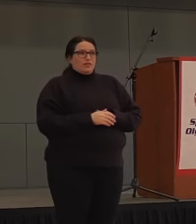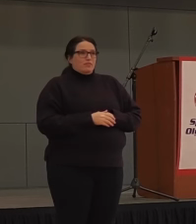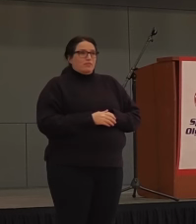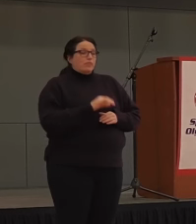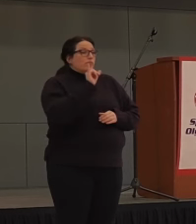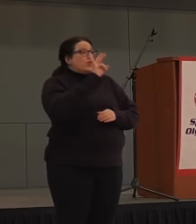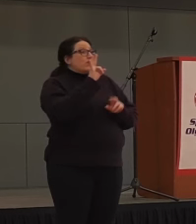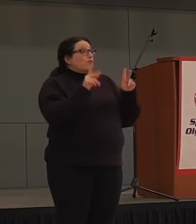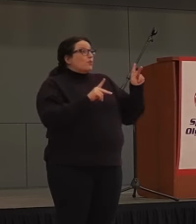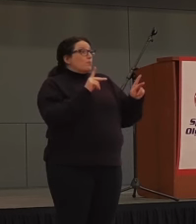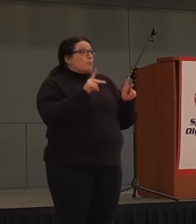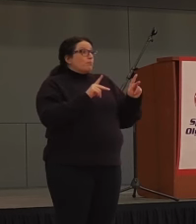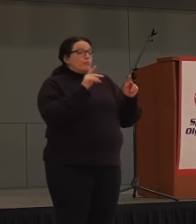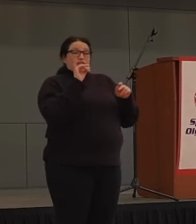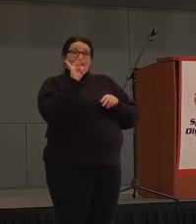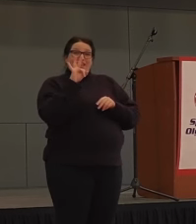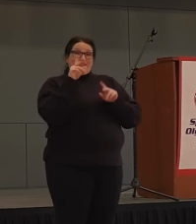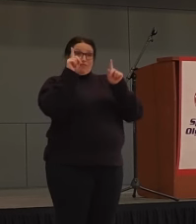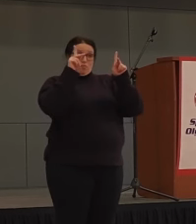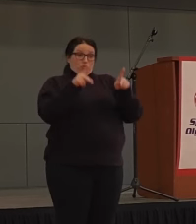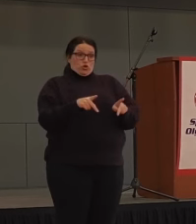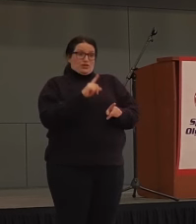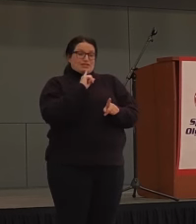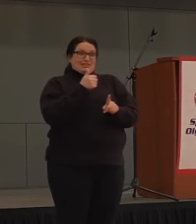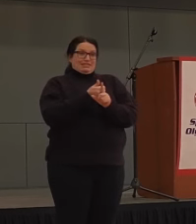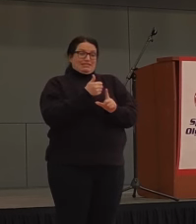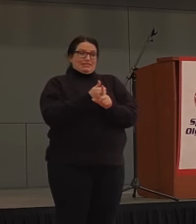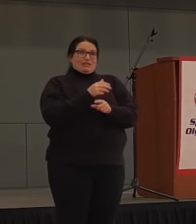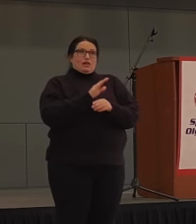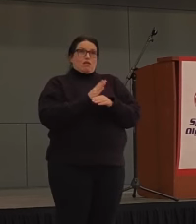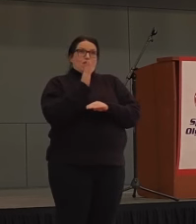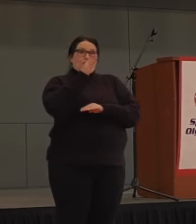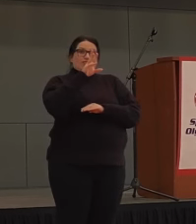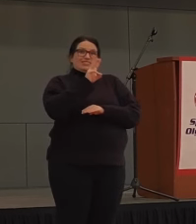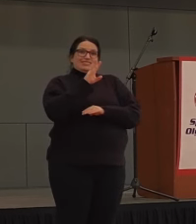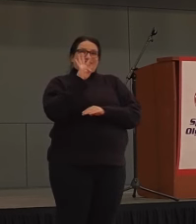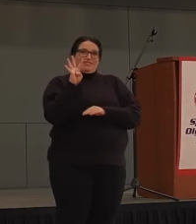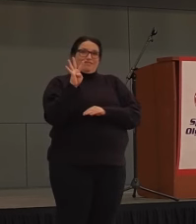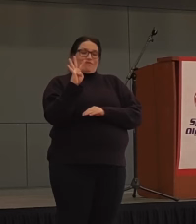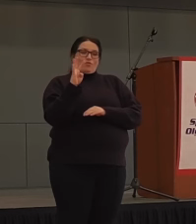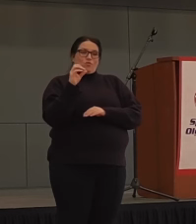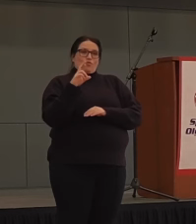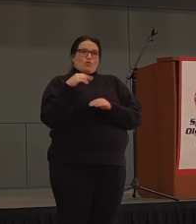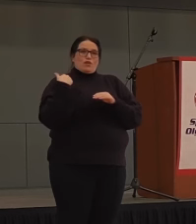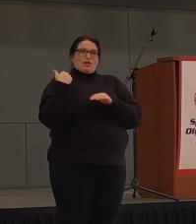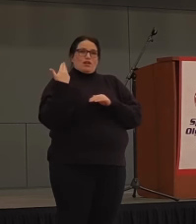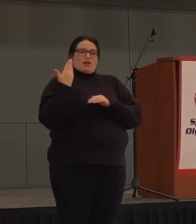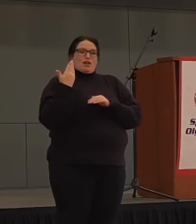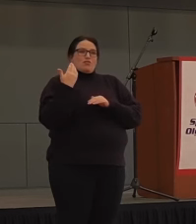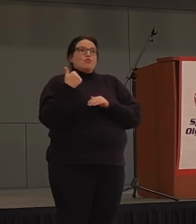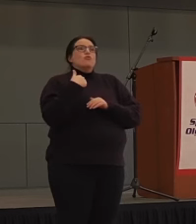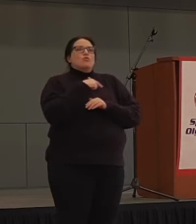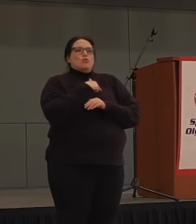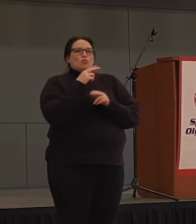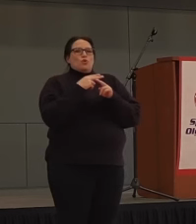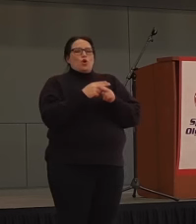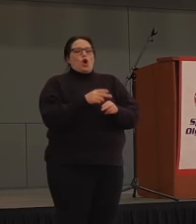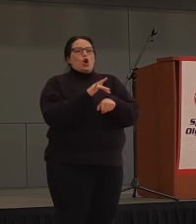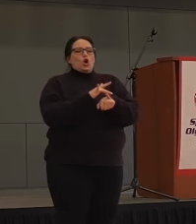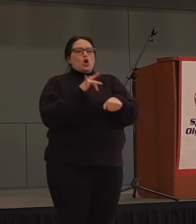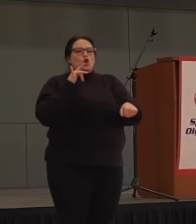age 64 or younger and they develop Alzheimer's, we call that early